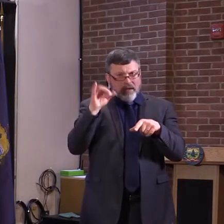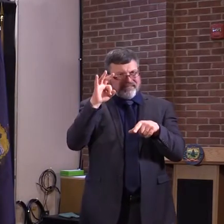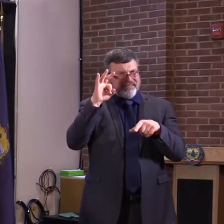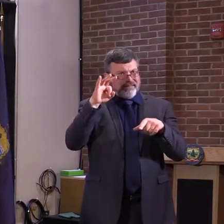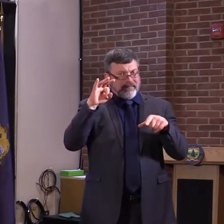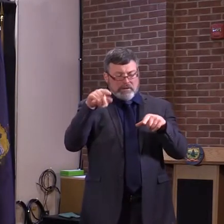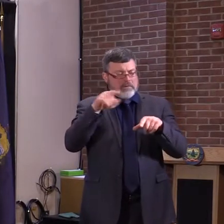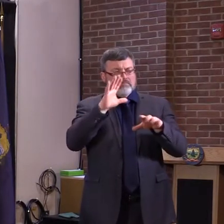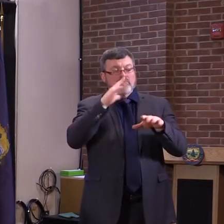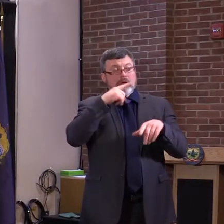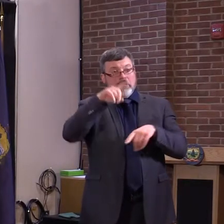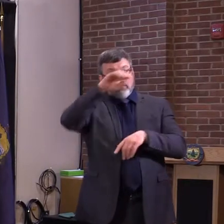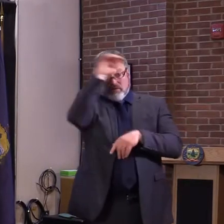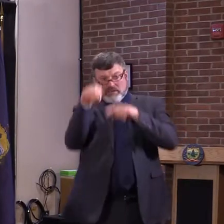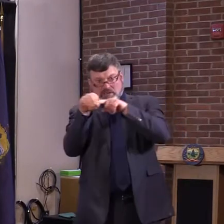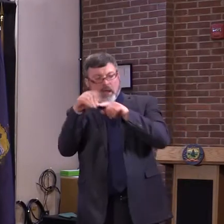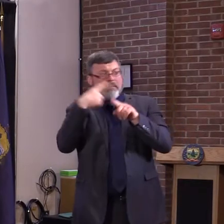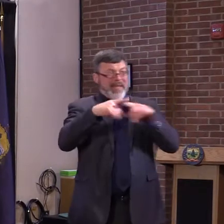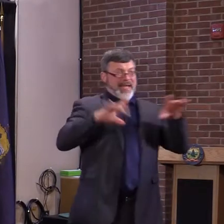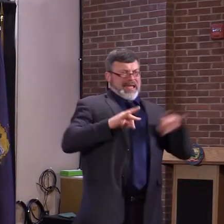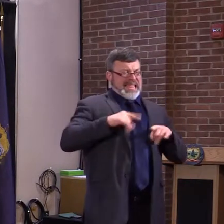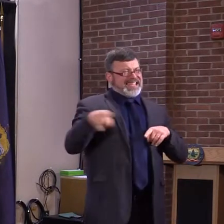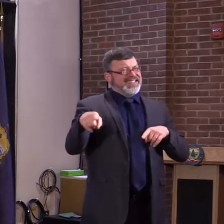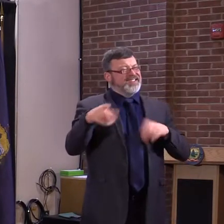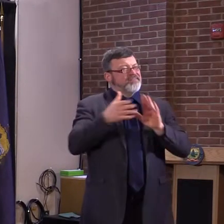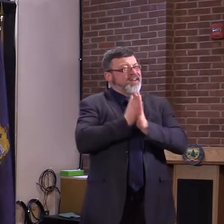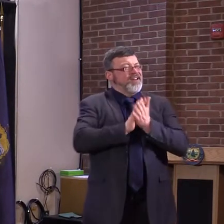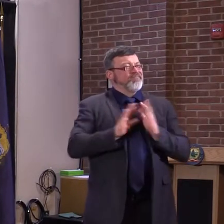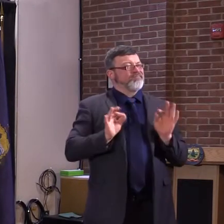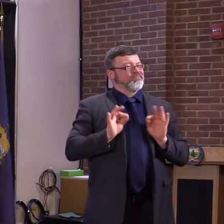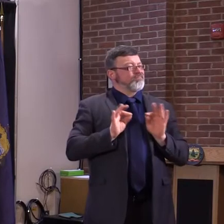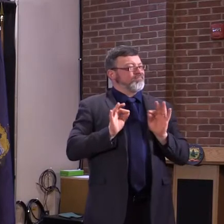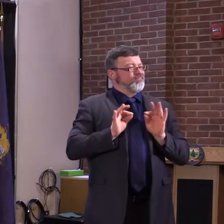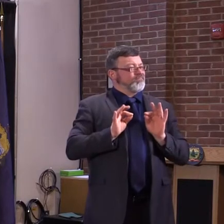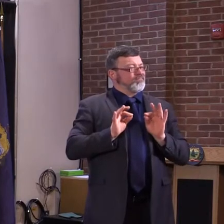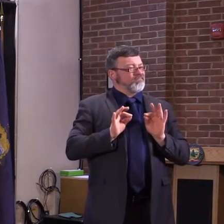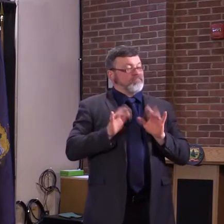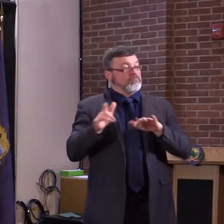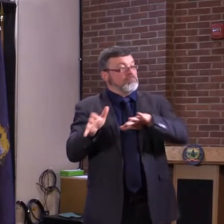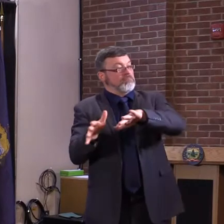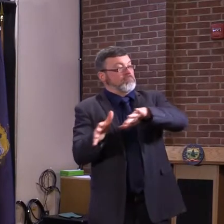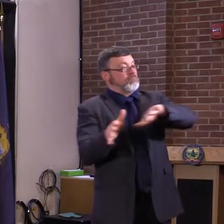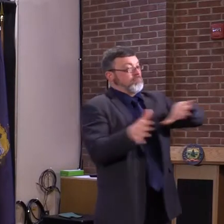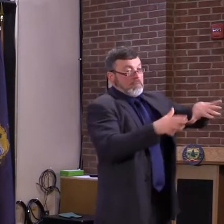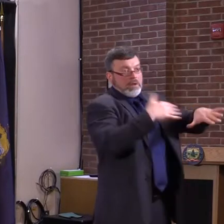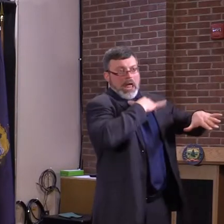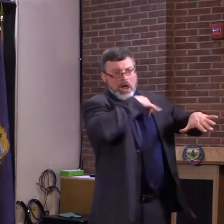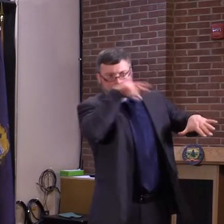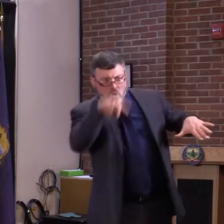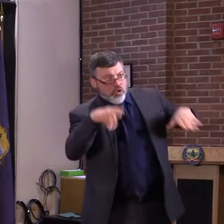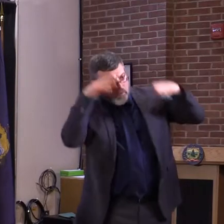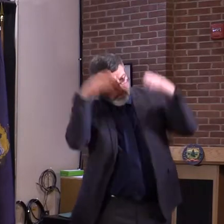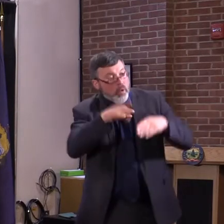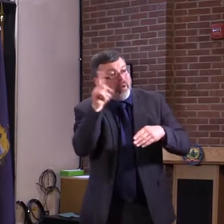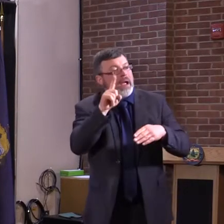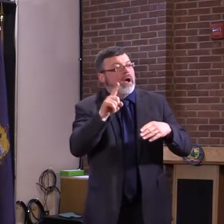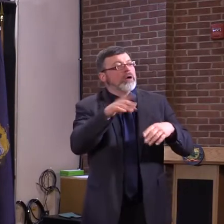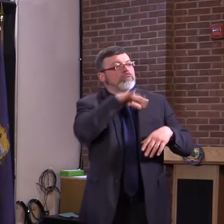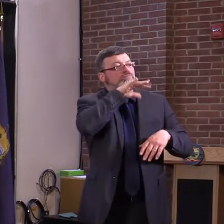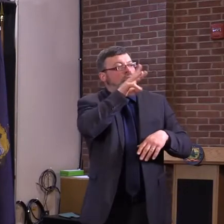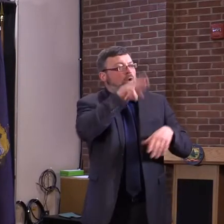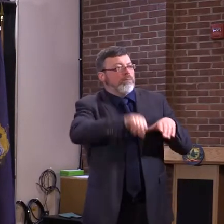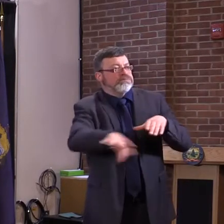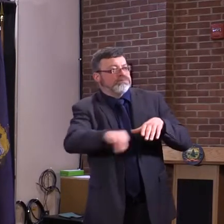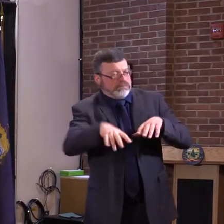While surveillance efforts, such as wastewater analysis, focused testing of populations at greatest risk of